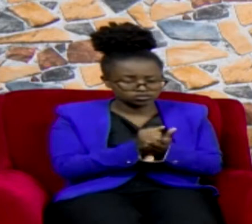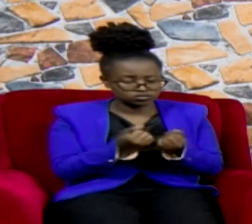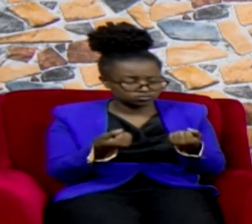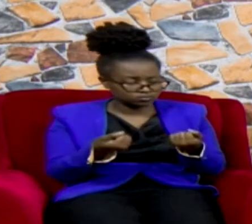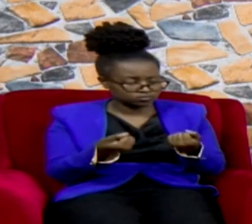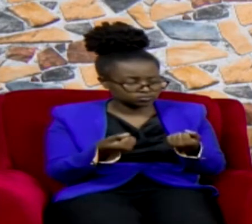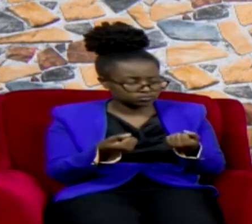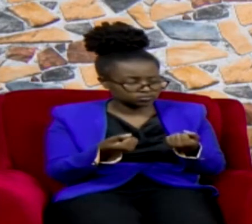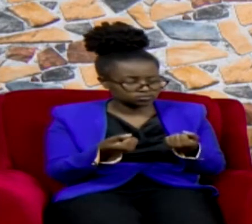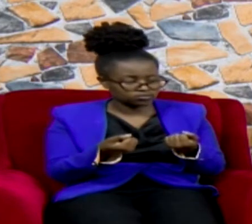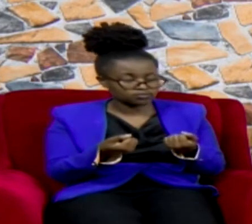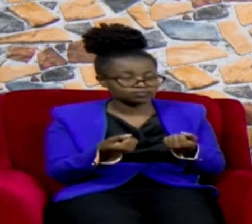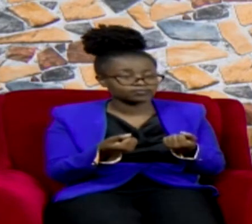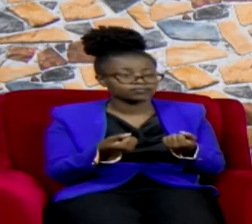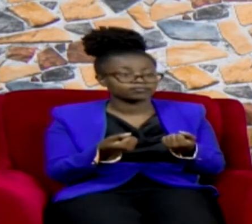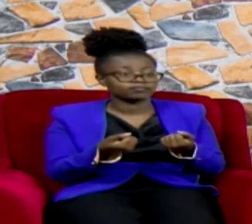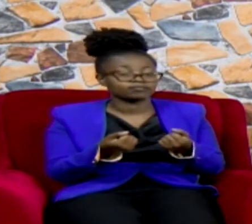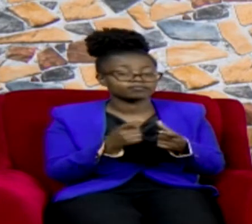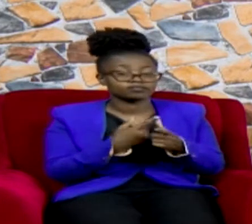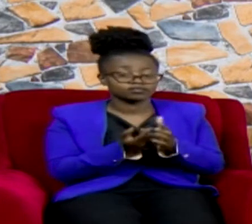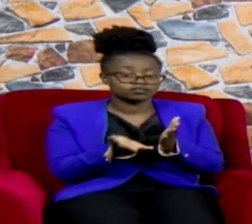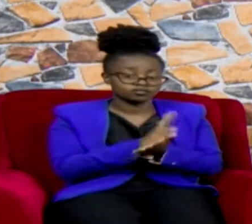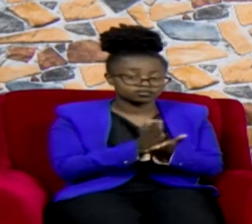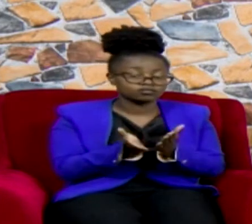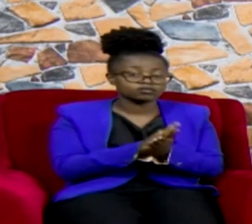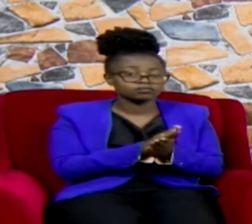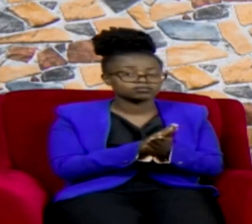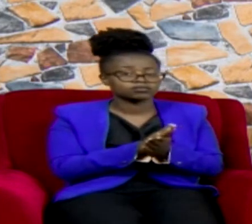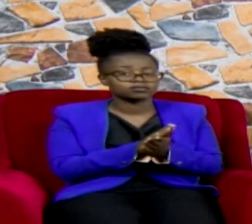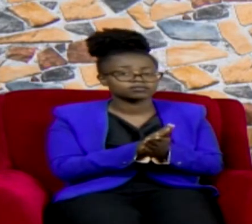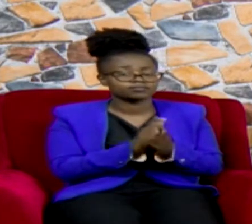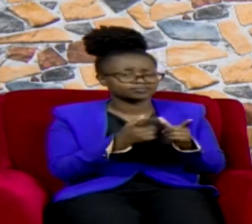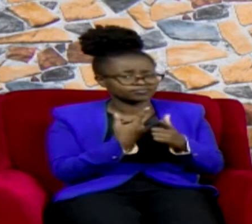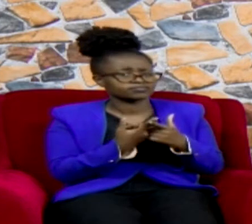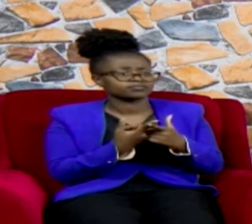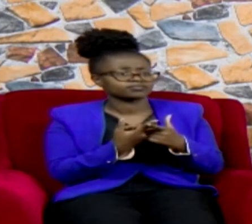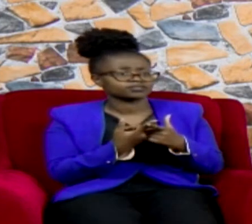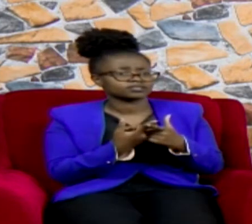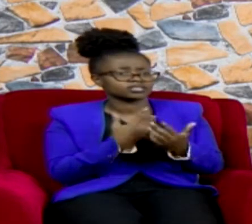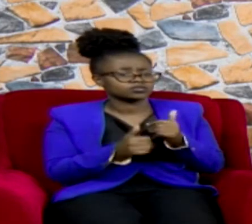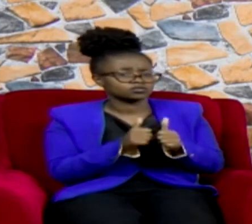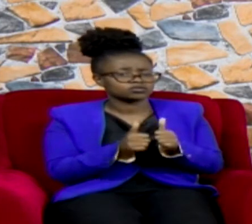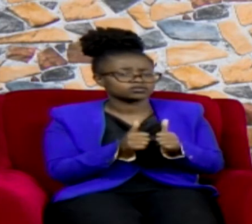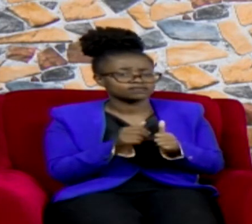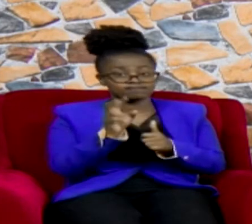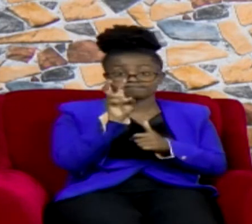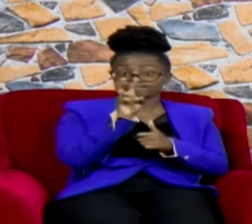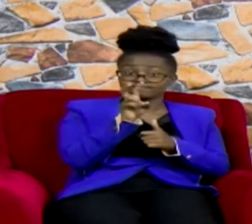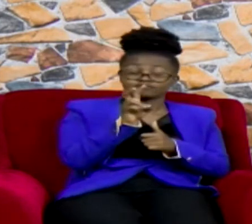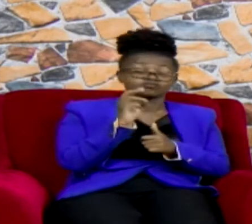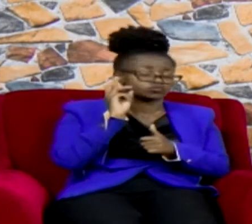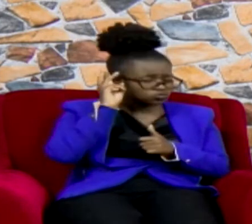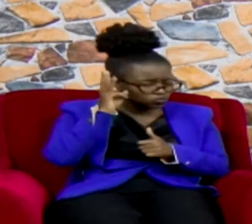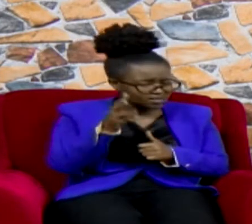I'm looking at it, what are you doing? And he was very serious, flipping the pages. But then the thing that, so long as he has seen, he will